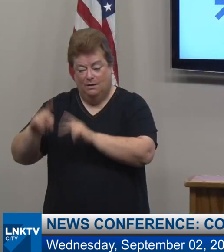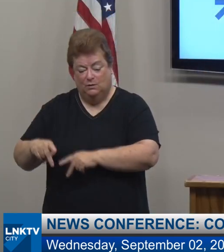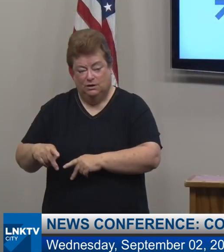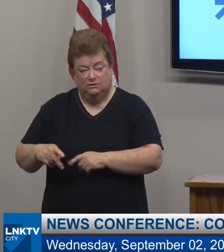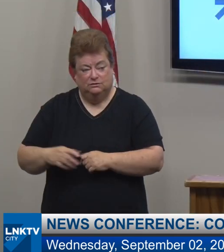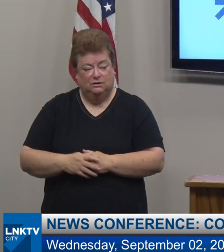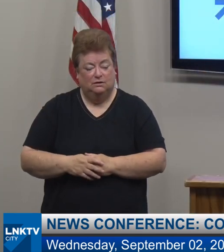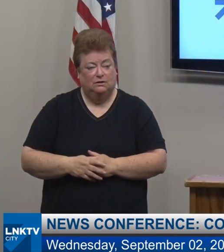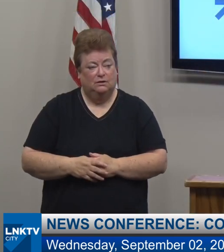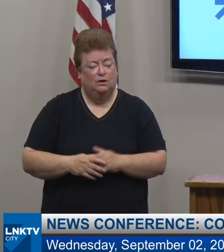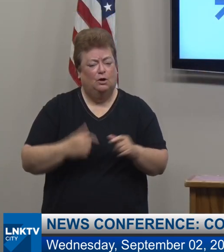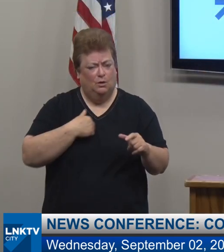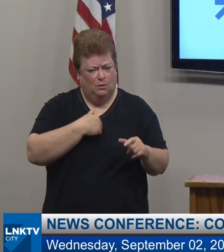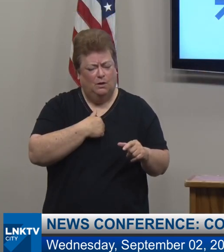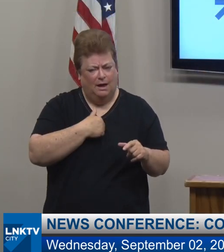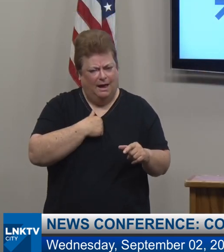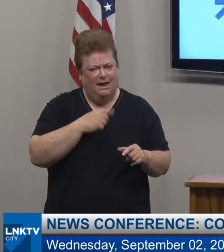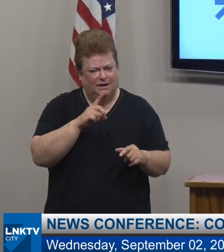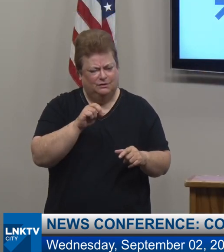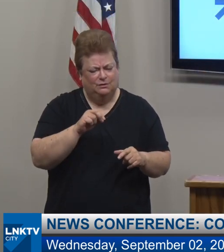Actually, we track that. And so